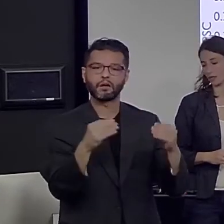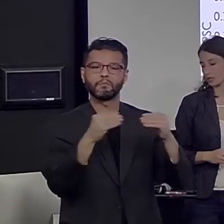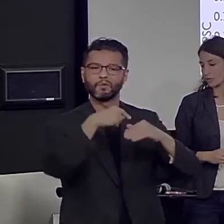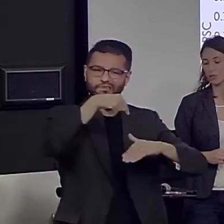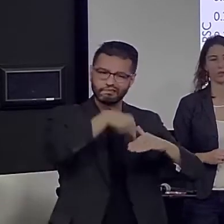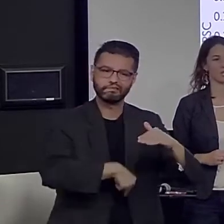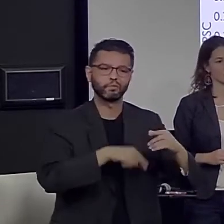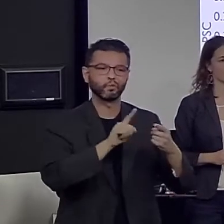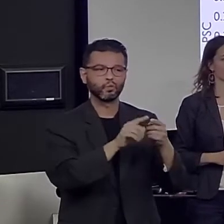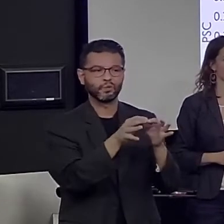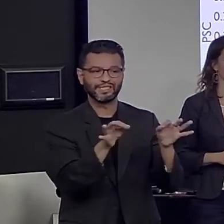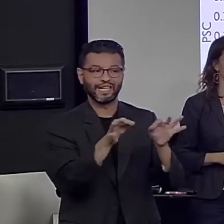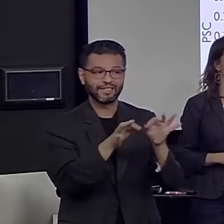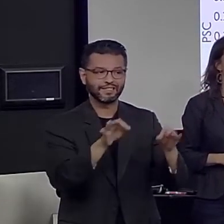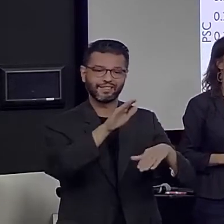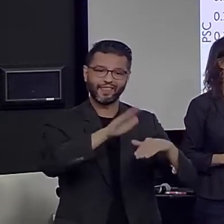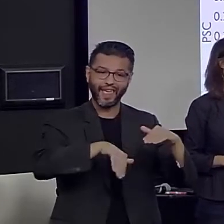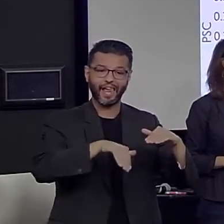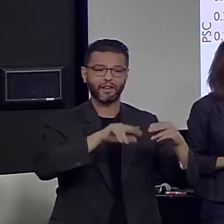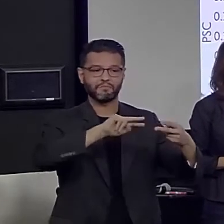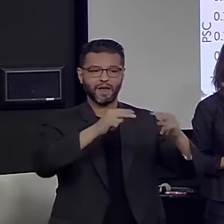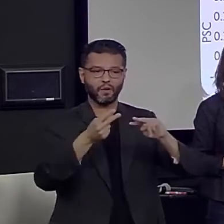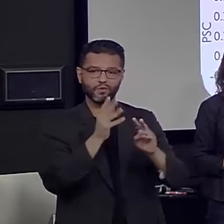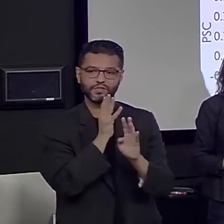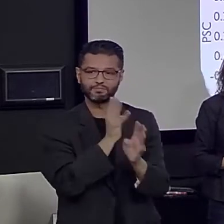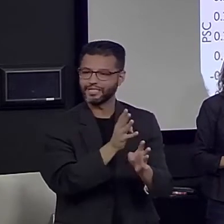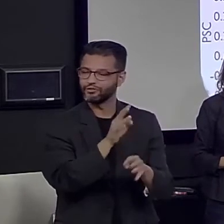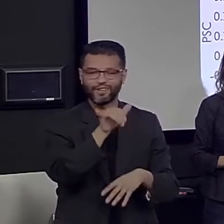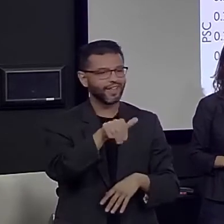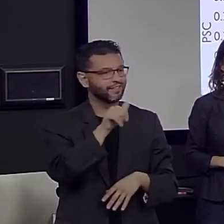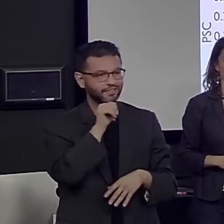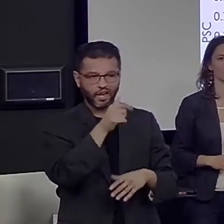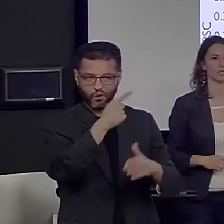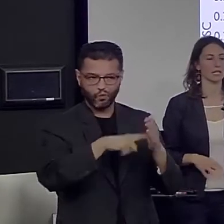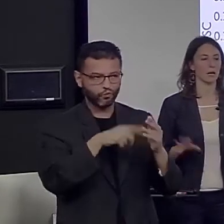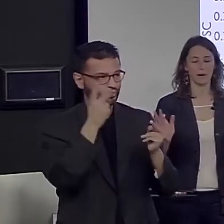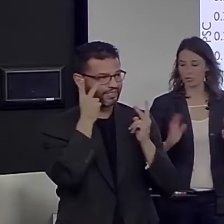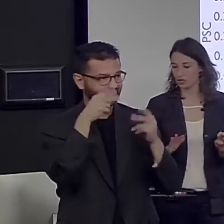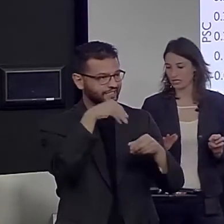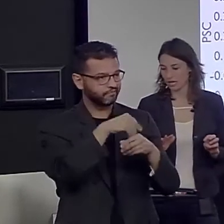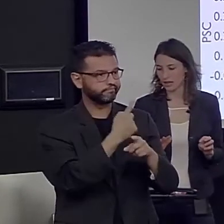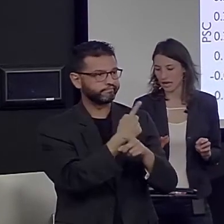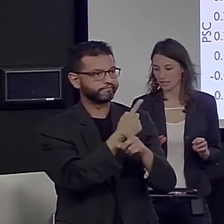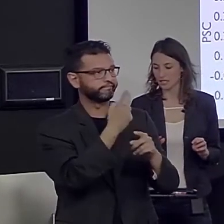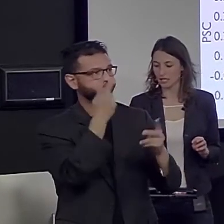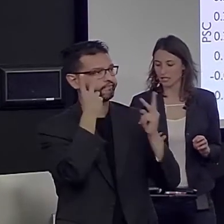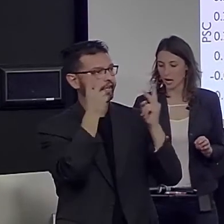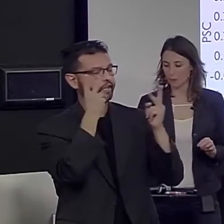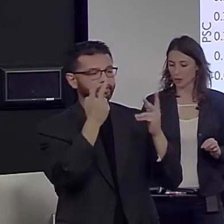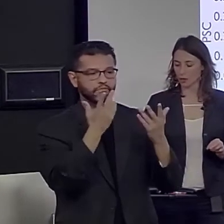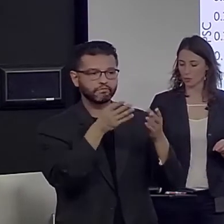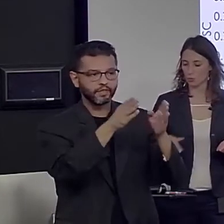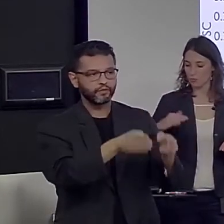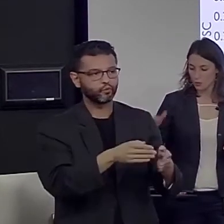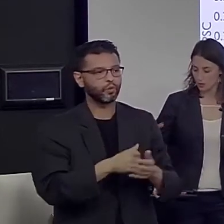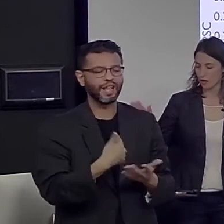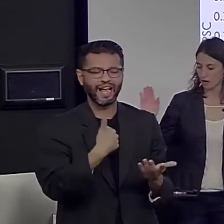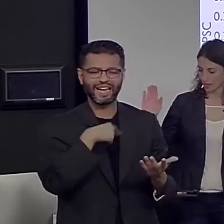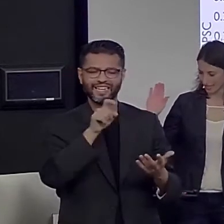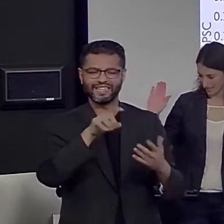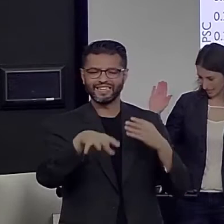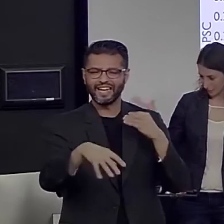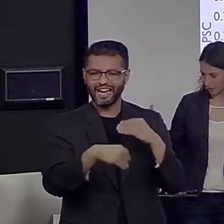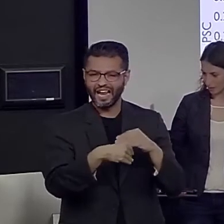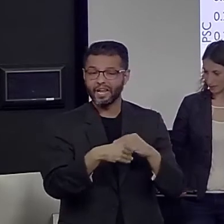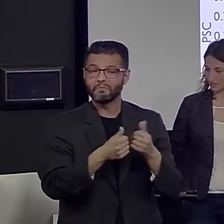to backward speech across these two experiments, and that's not what you see in the sighted participants. I should say that most of